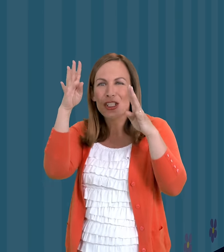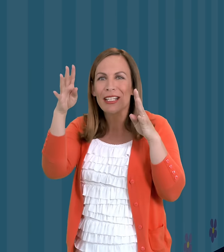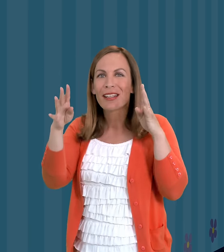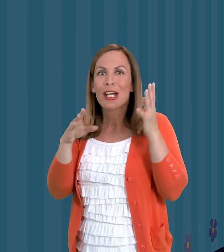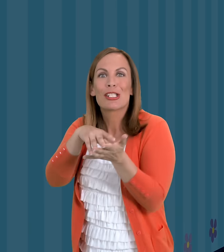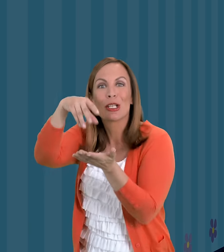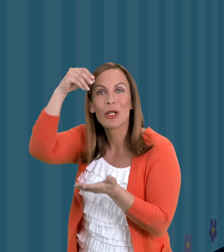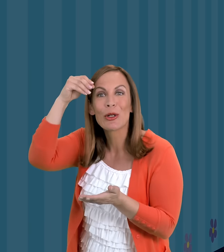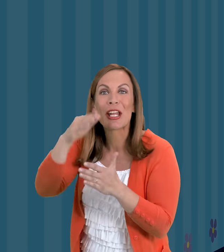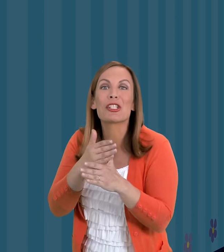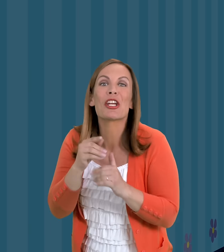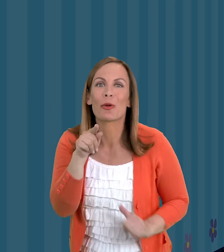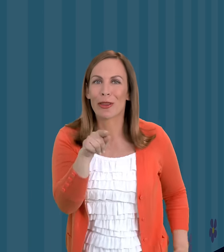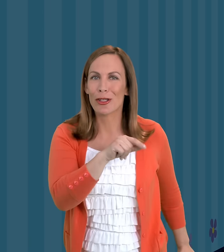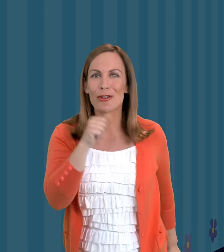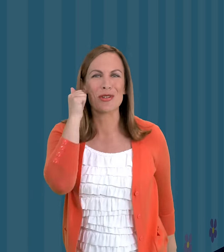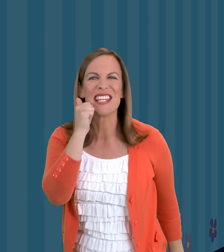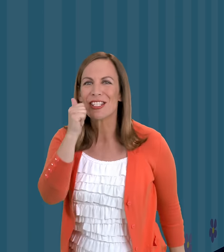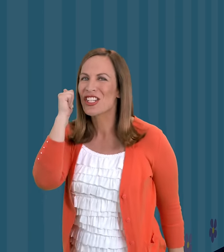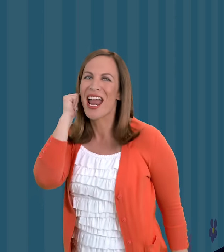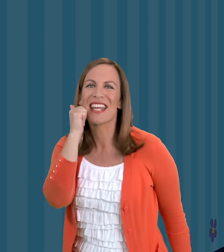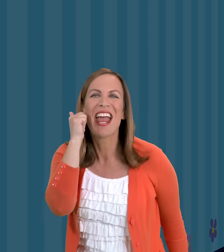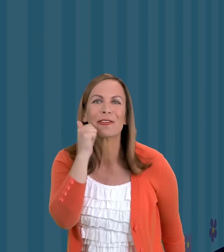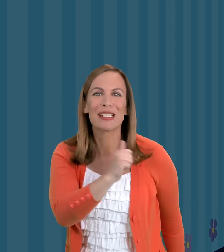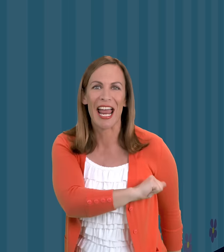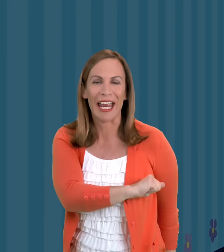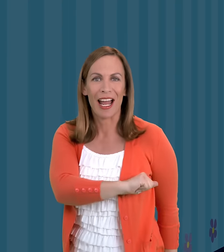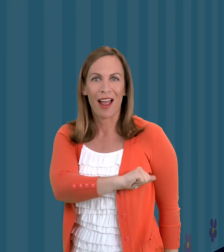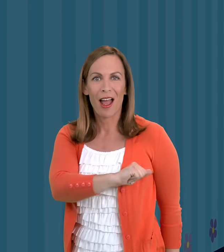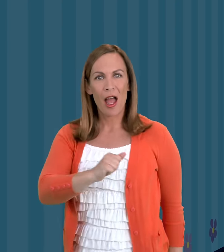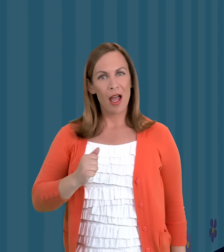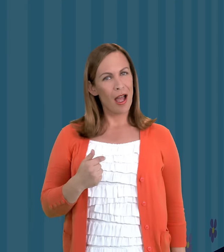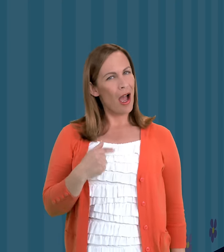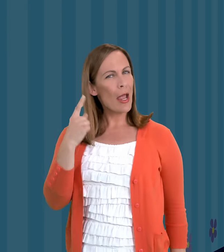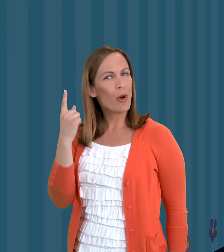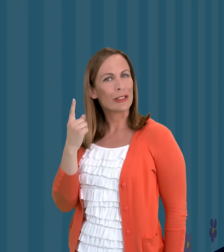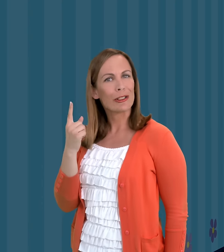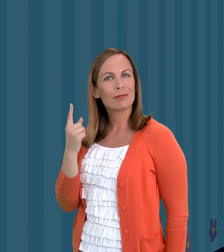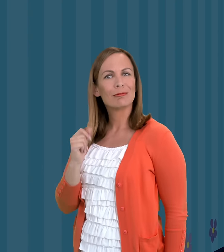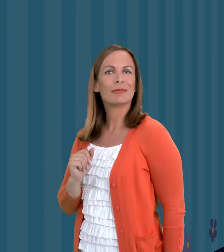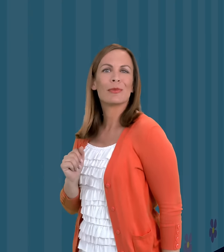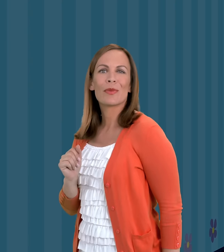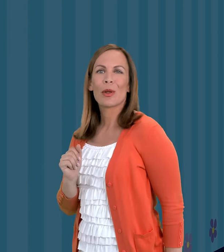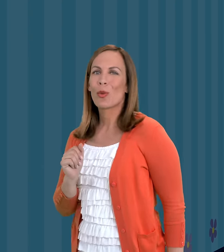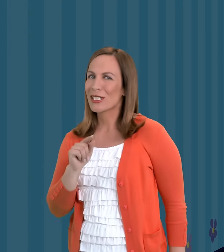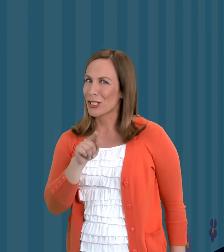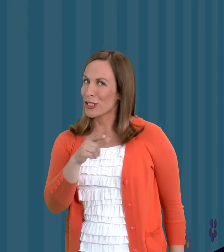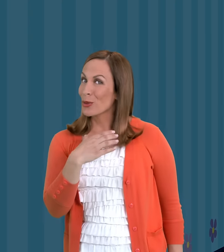imagine, to learn and share with you each and every day. I wonder, what did you